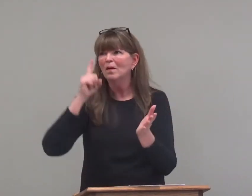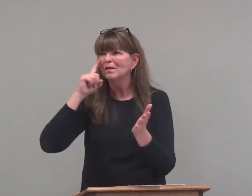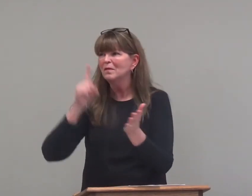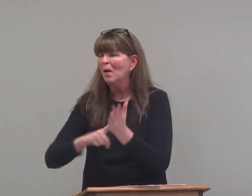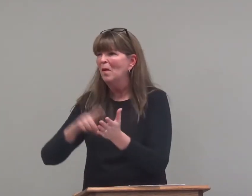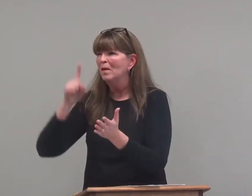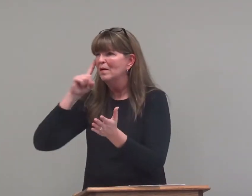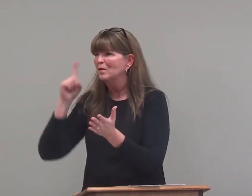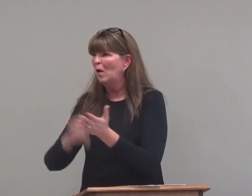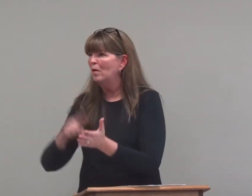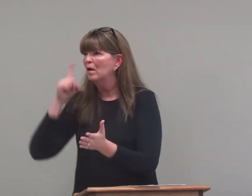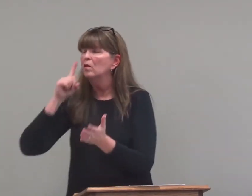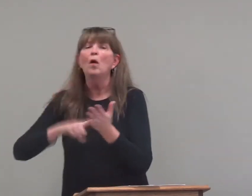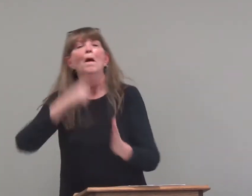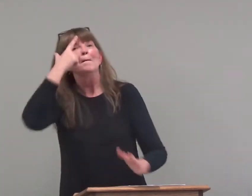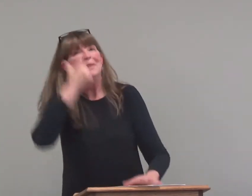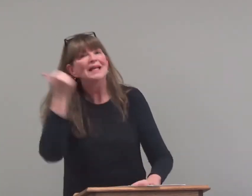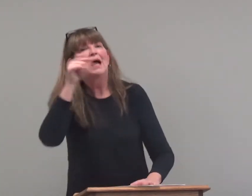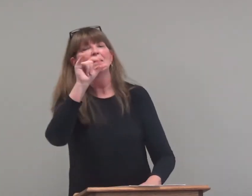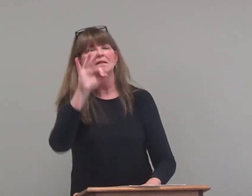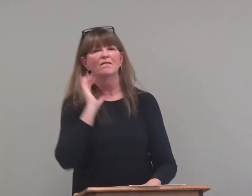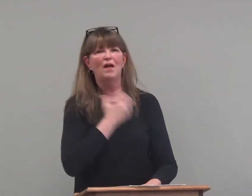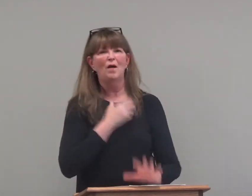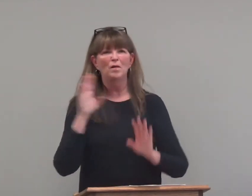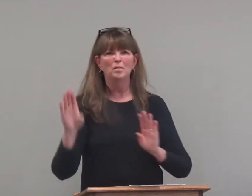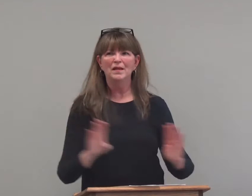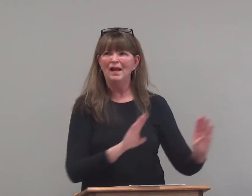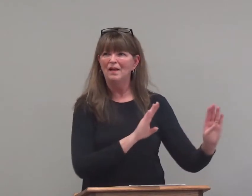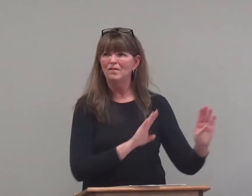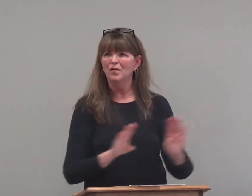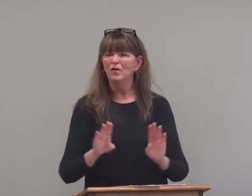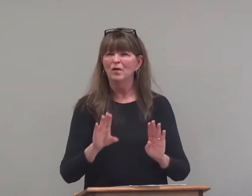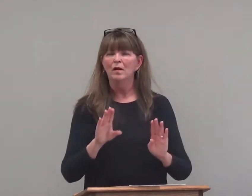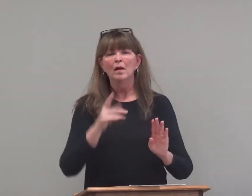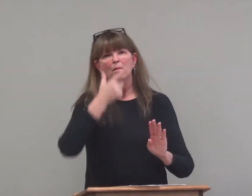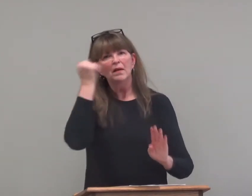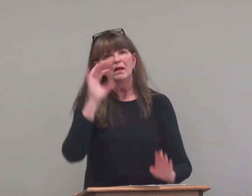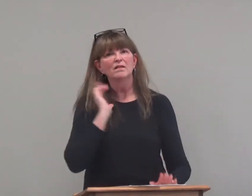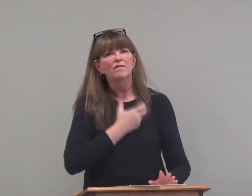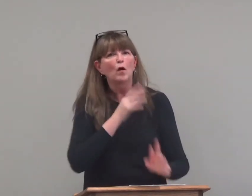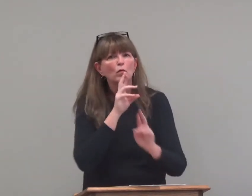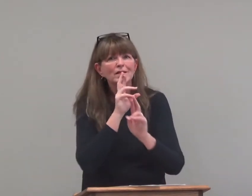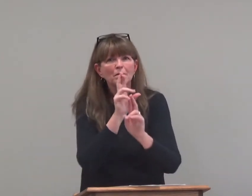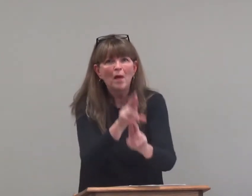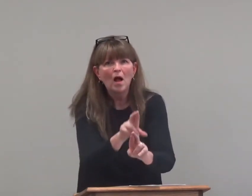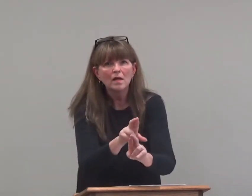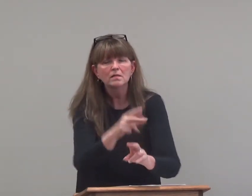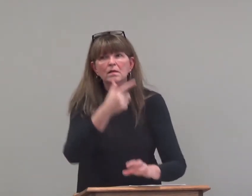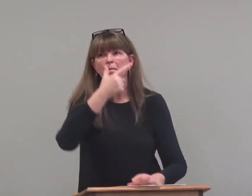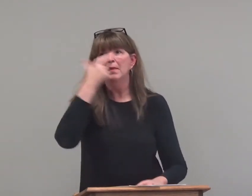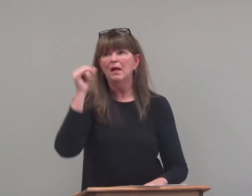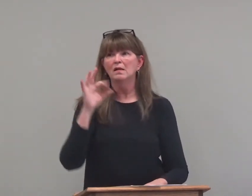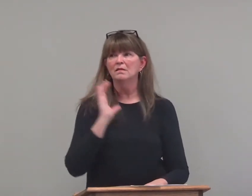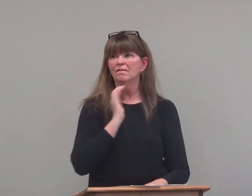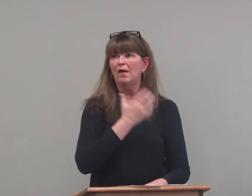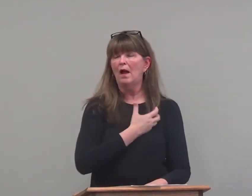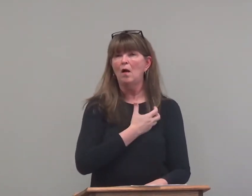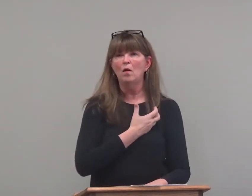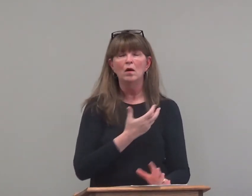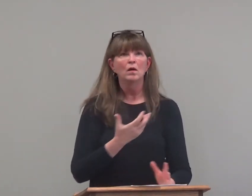near, from in front of them, from behind them, from the sides, that they will notice that through our behaviors, through